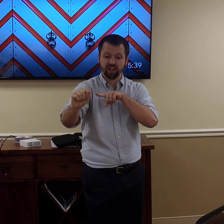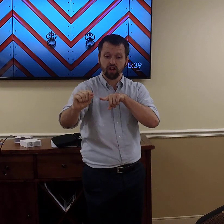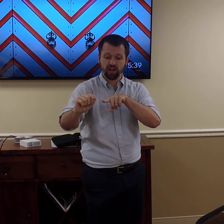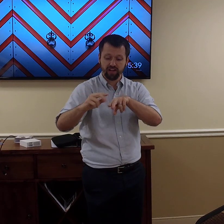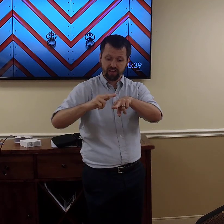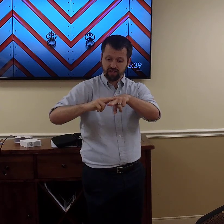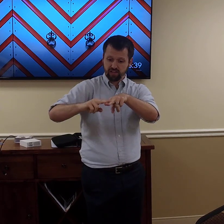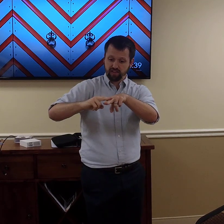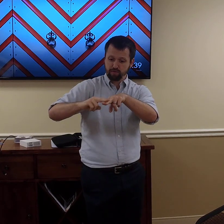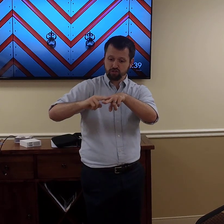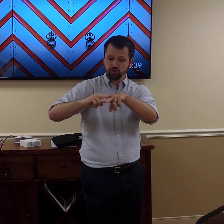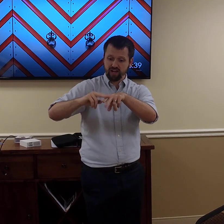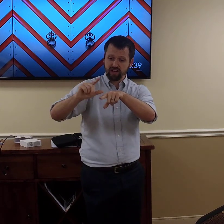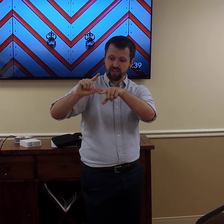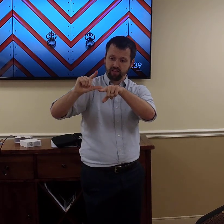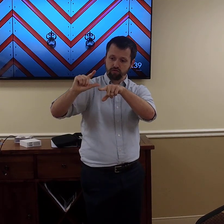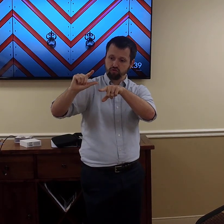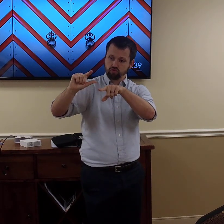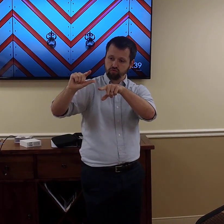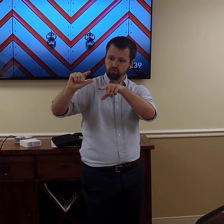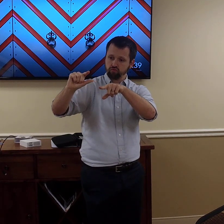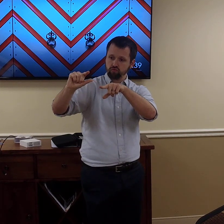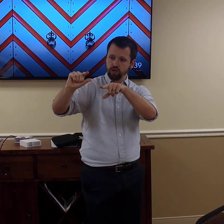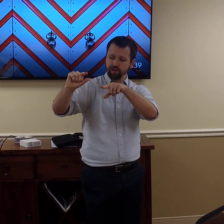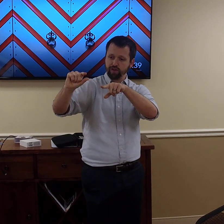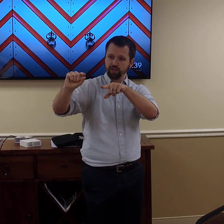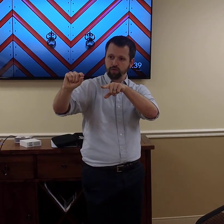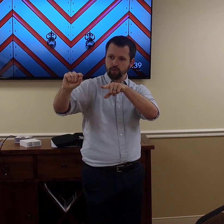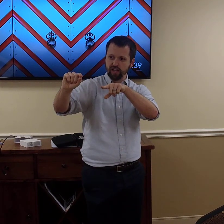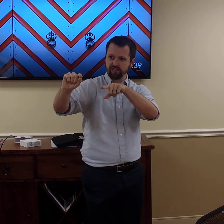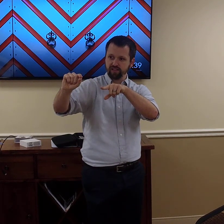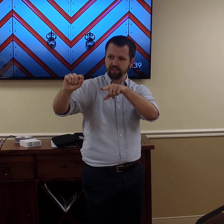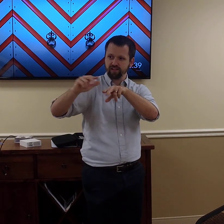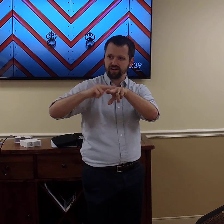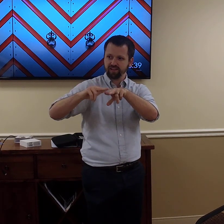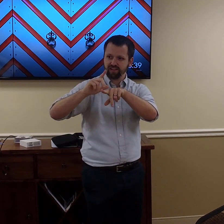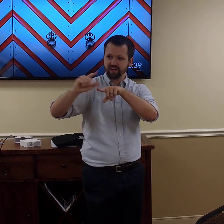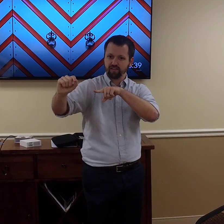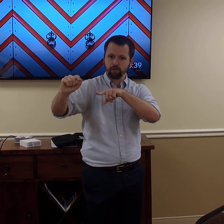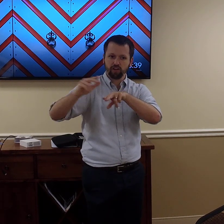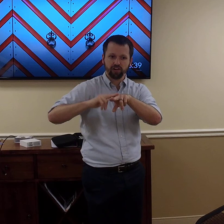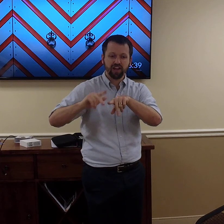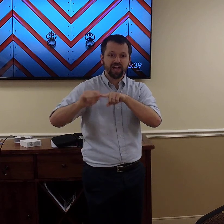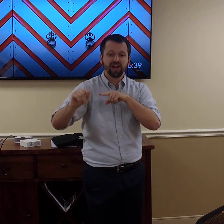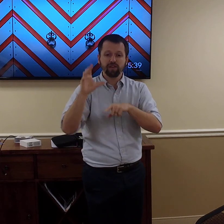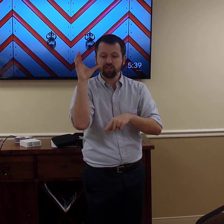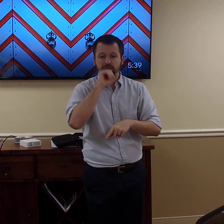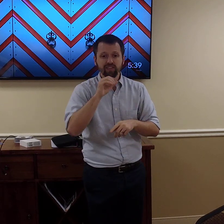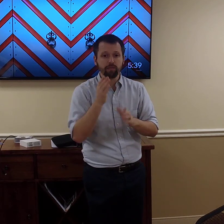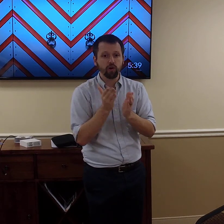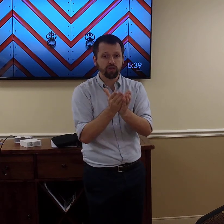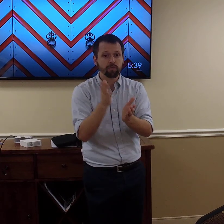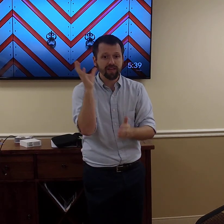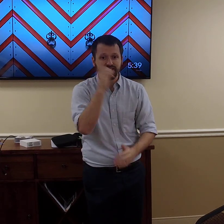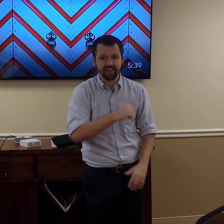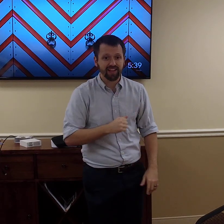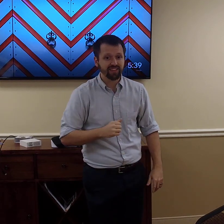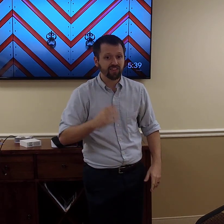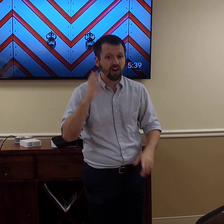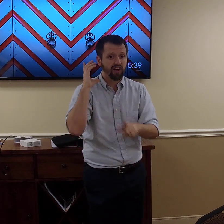gone. This means train, and then it's off into the horizon, getting smaller. And it means you missed the boat. You missed it. It's gone.